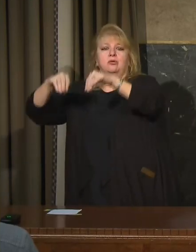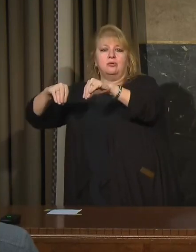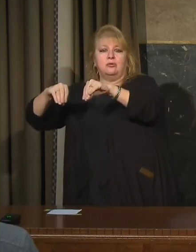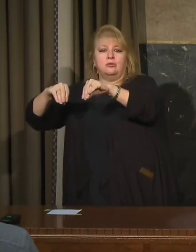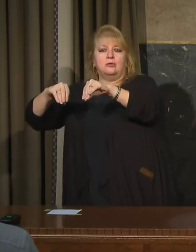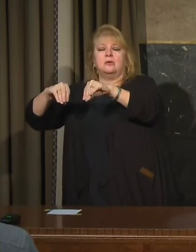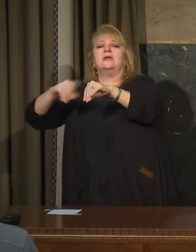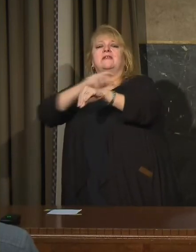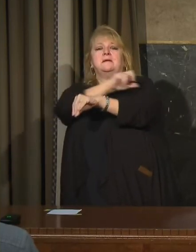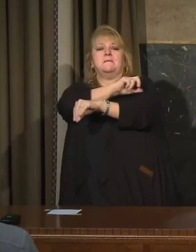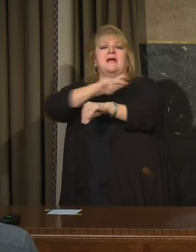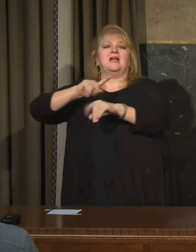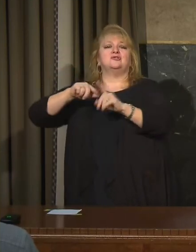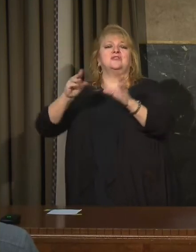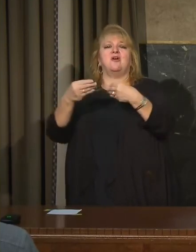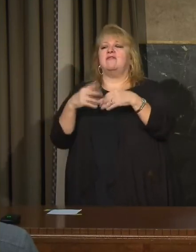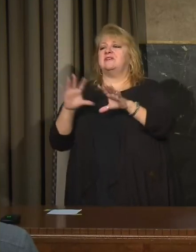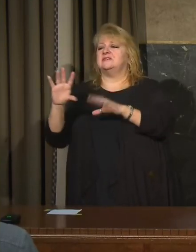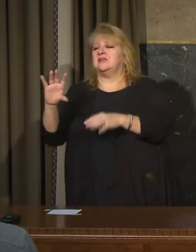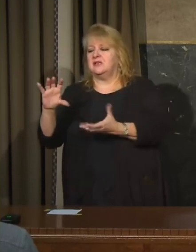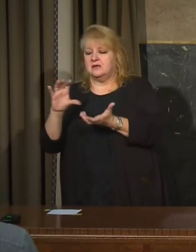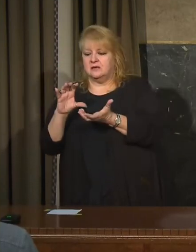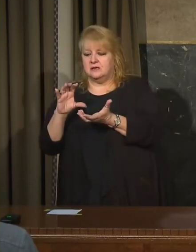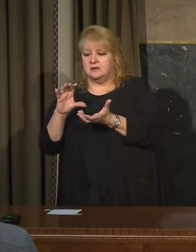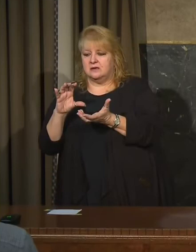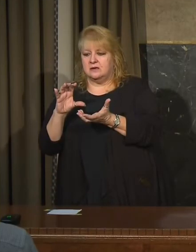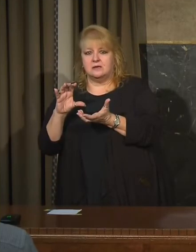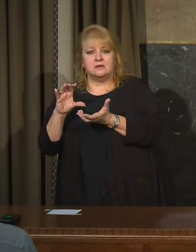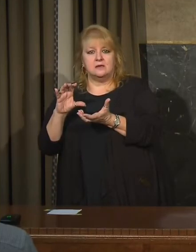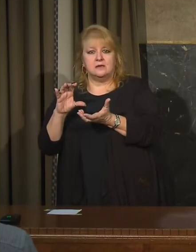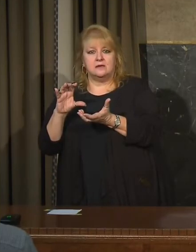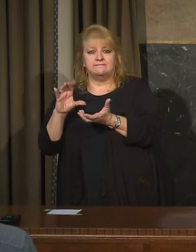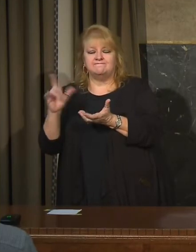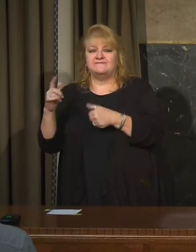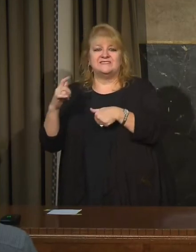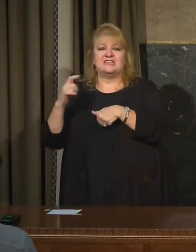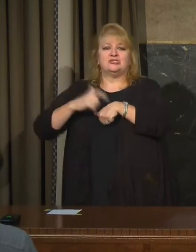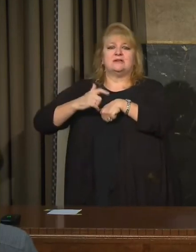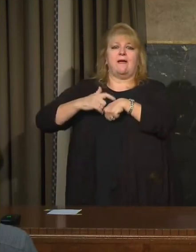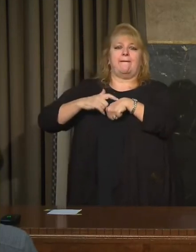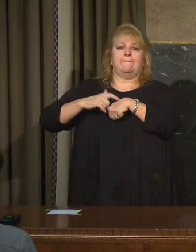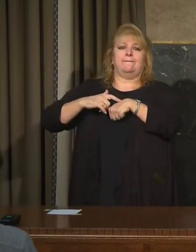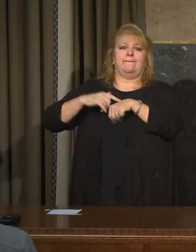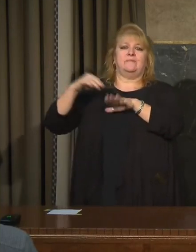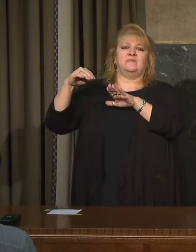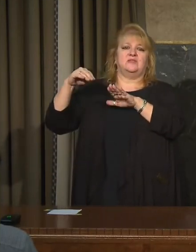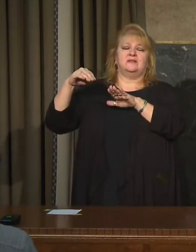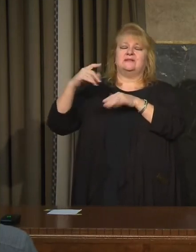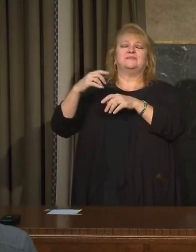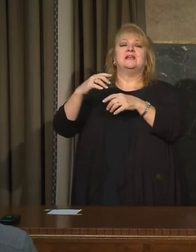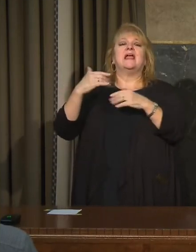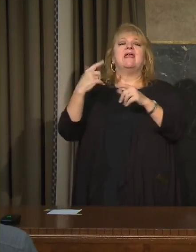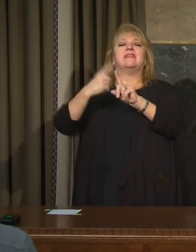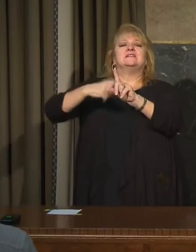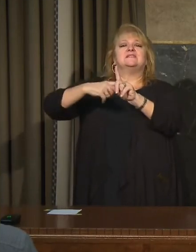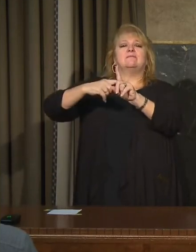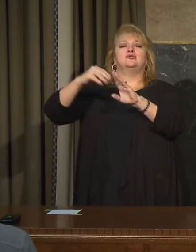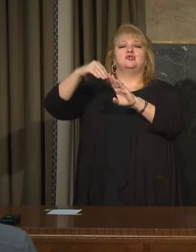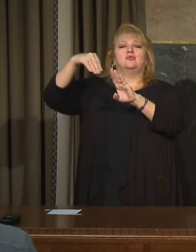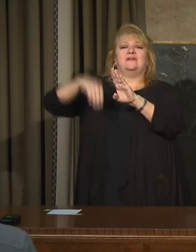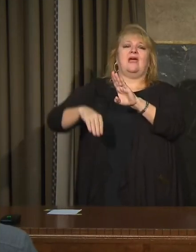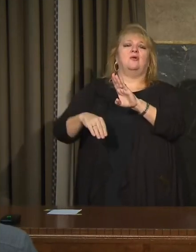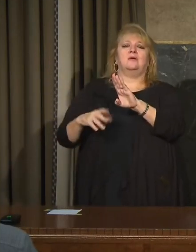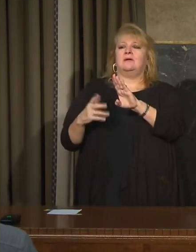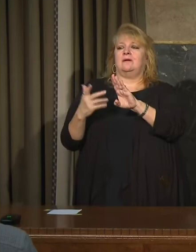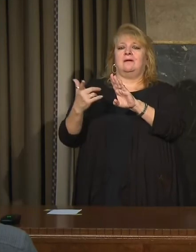the office. And so 120 doses of Moderna lapsed their temperature window, and it was really, really unfortunate to receive